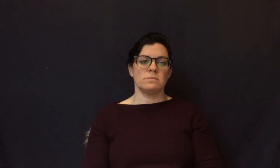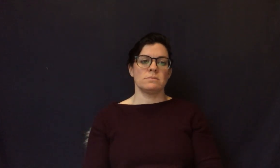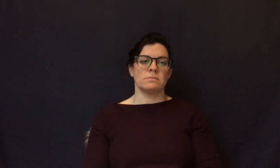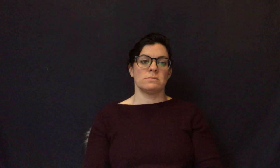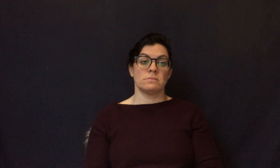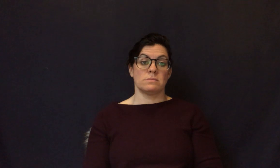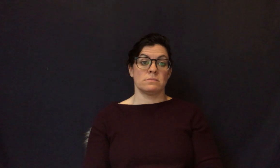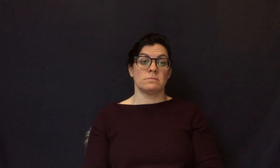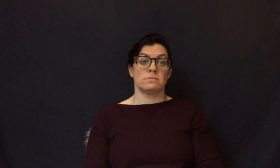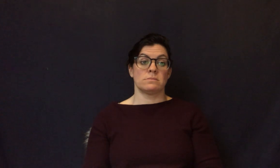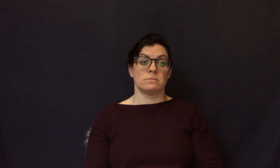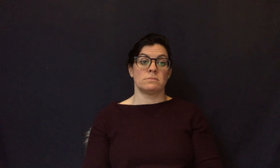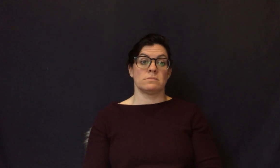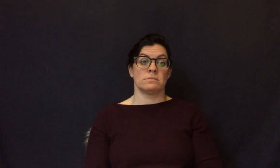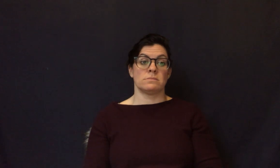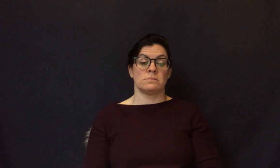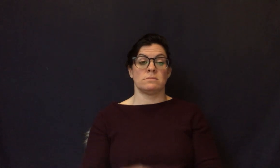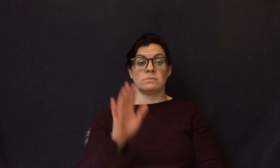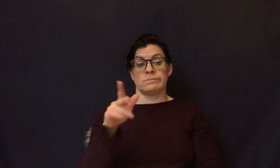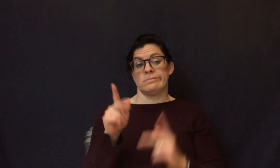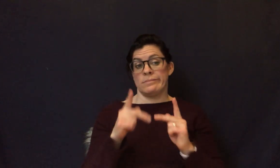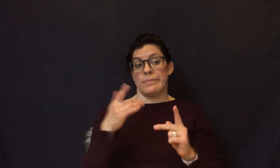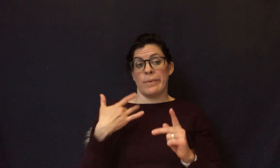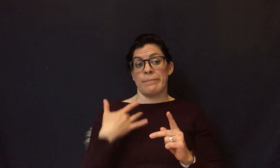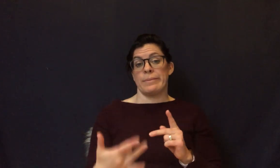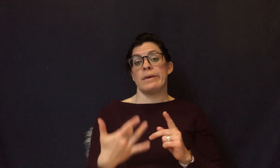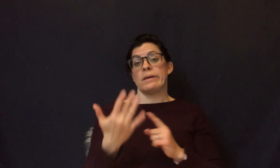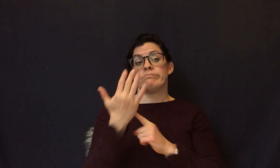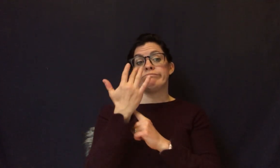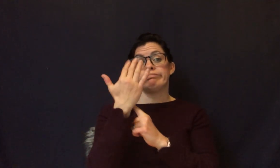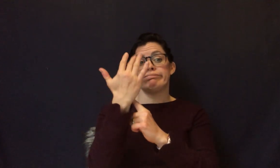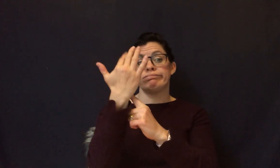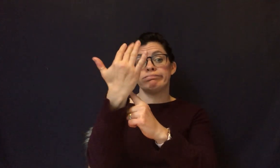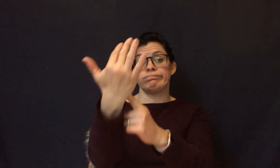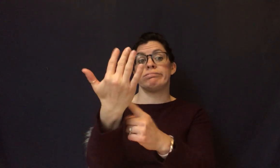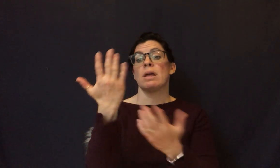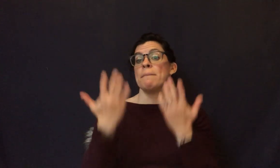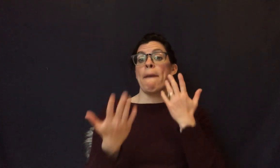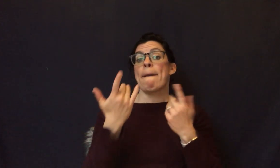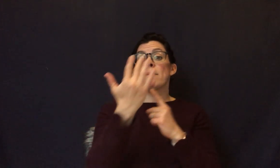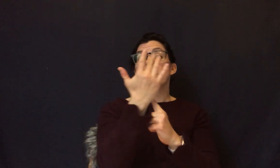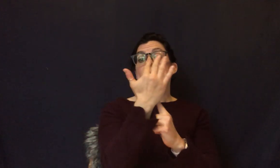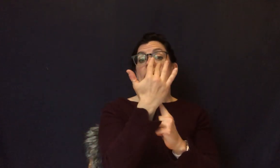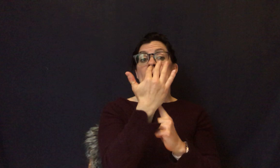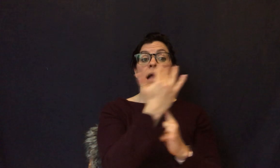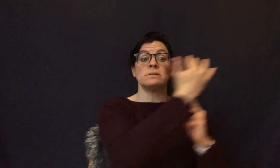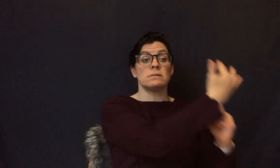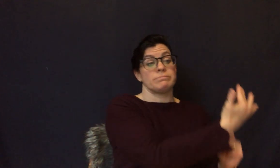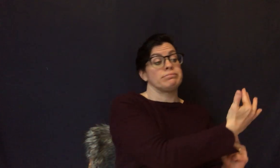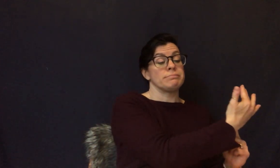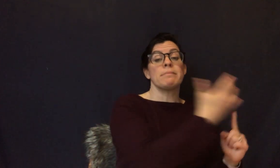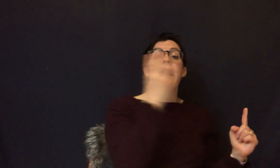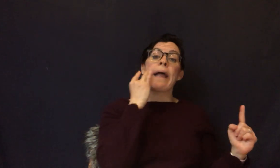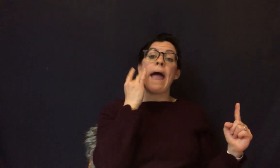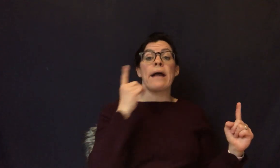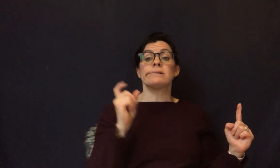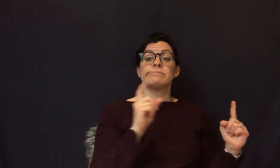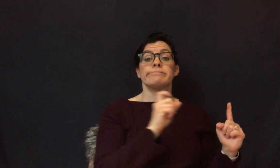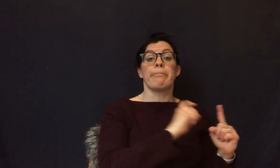or dog comes along and knocks the candle on the floor. That's not a good thing. Because what's on the floor? Usually a carpet. And what's a carpet? We talked about